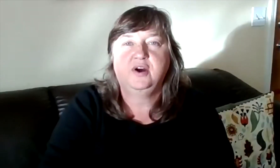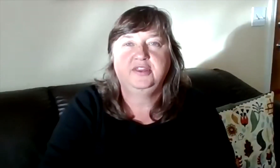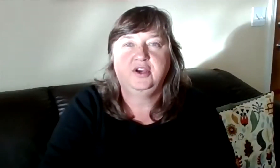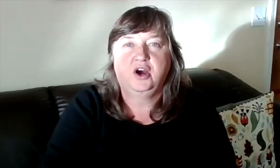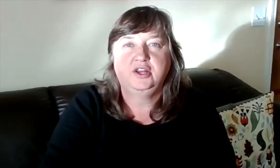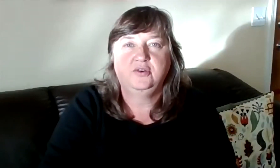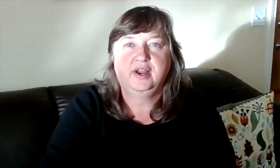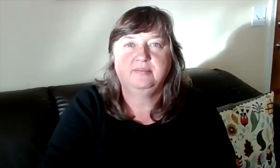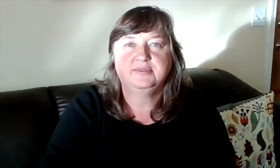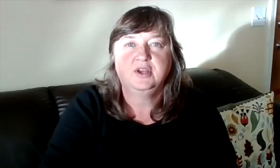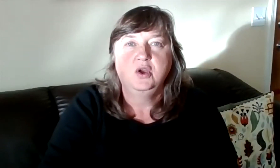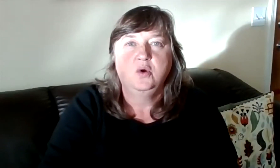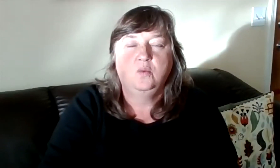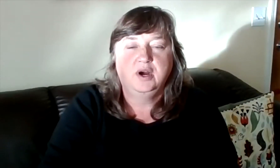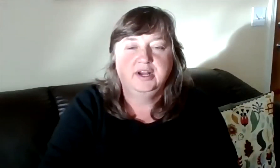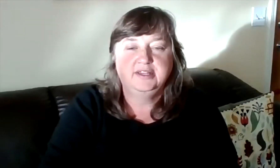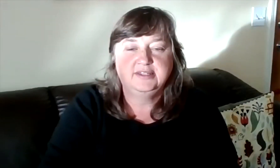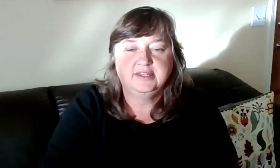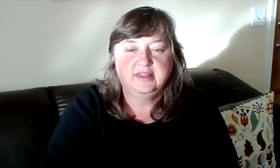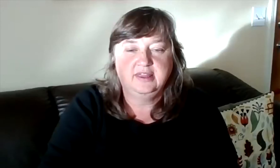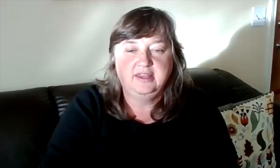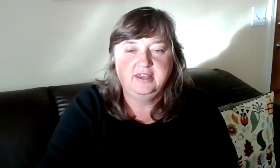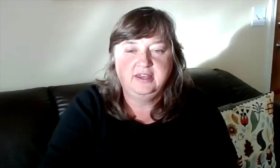the audiograms, was the